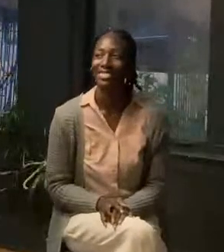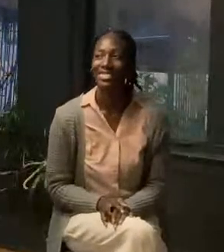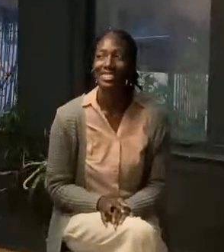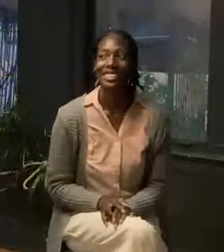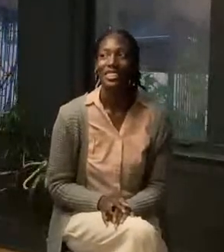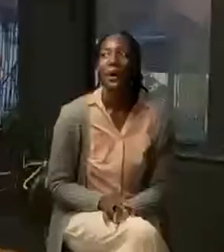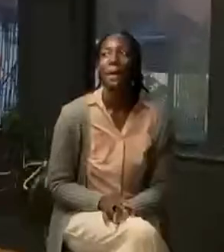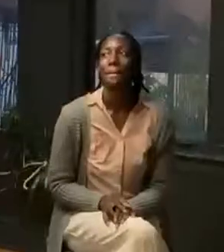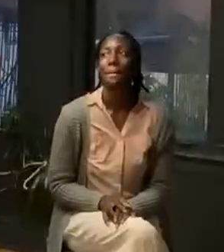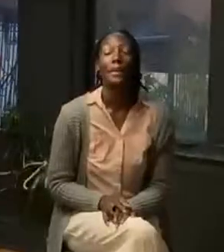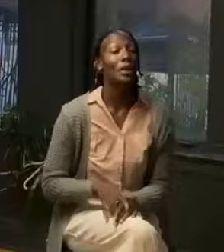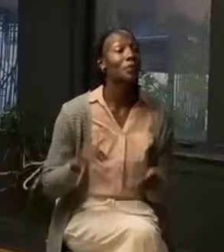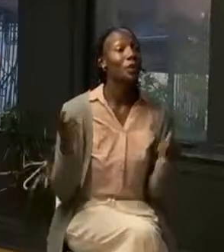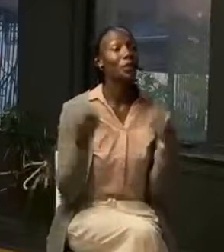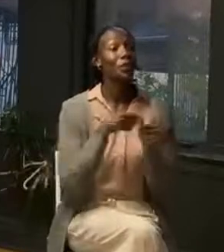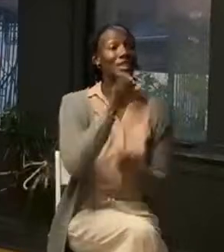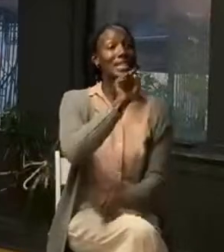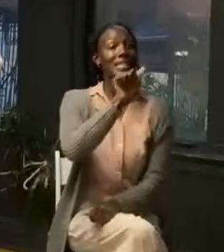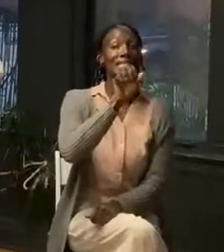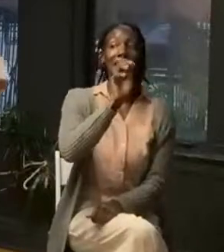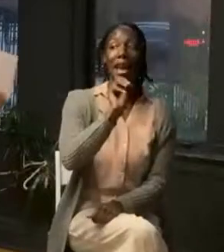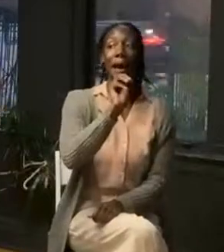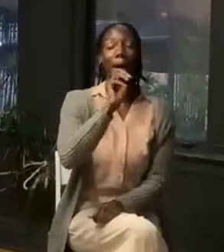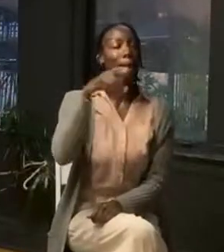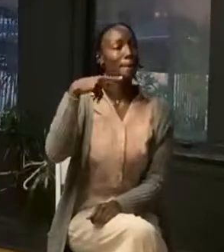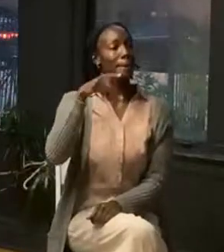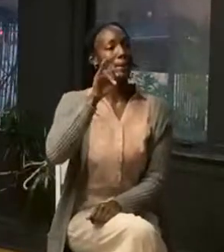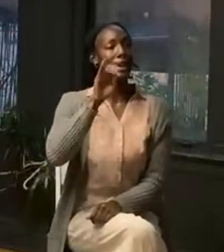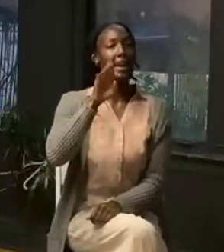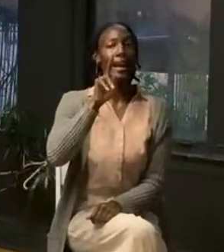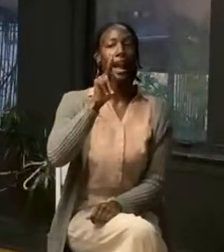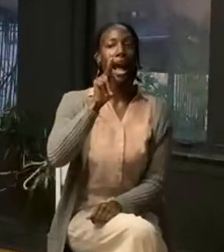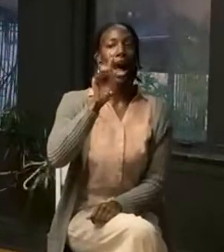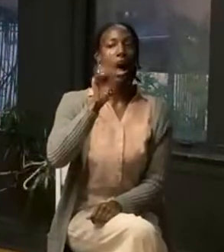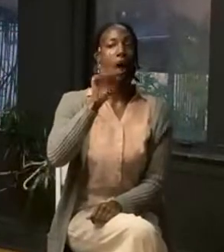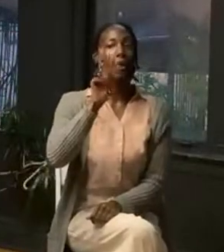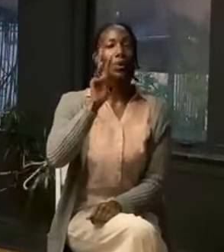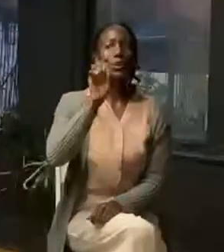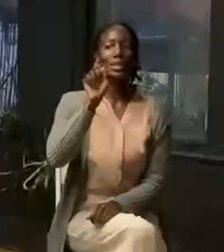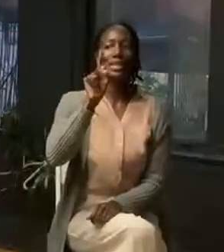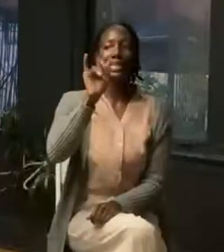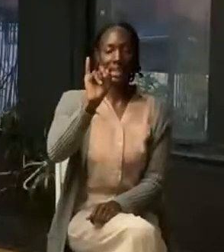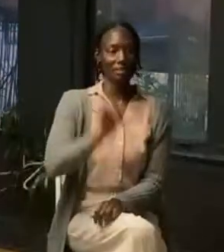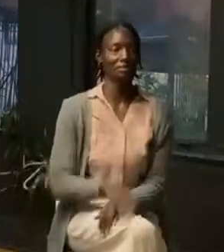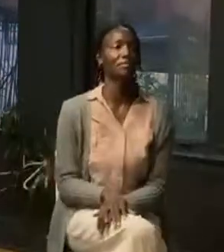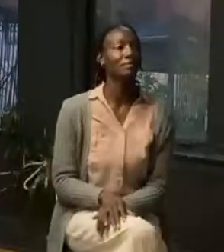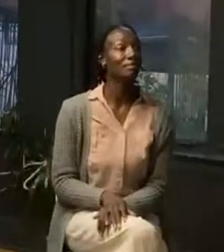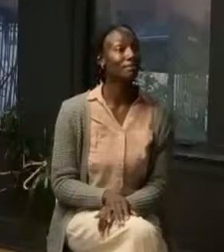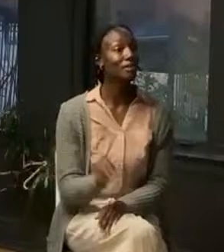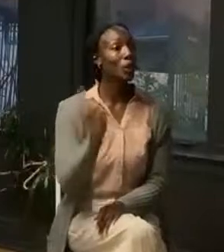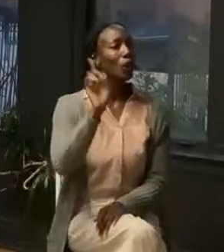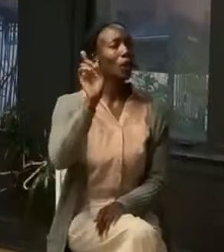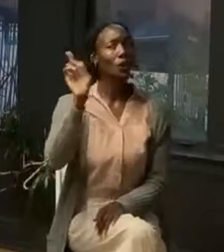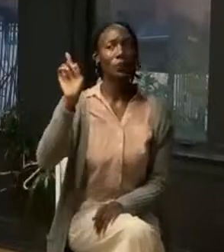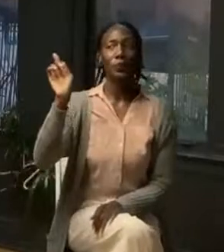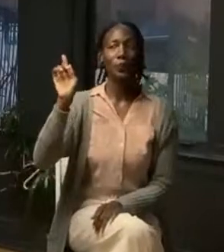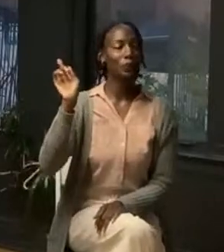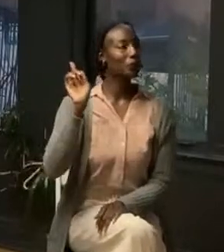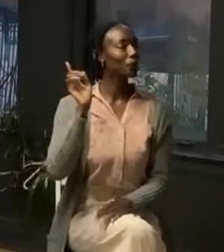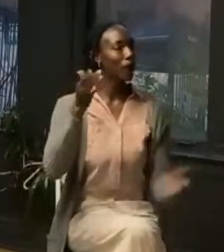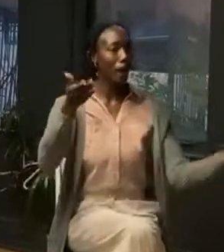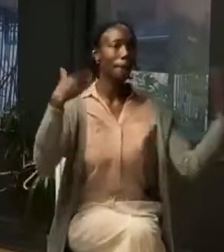down. Sam Pinkowski. Yeah, perfect.